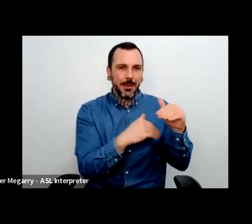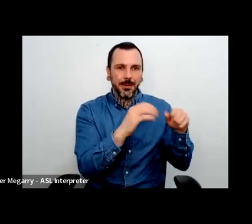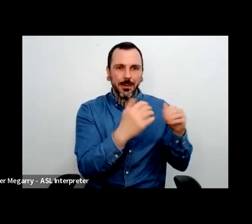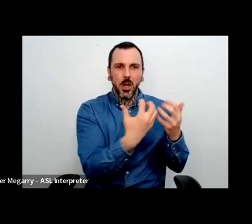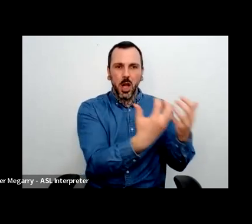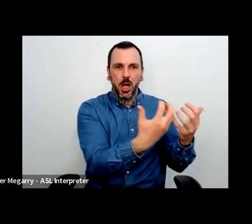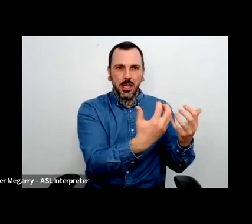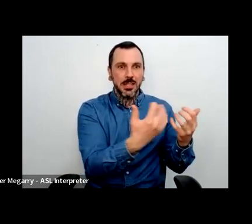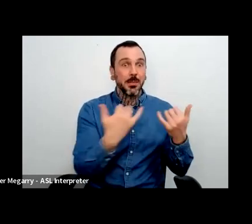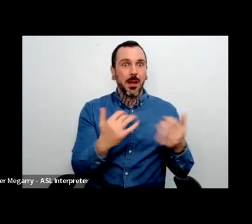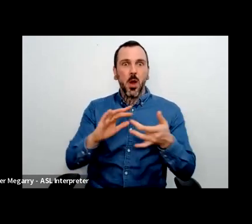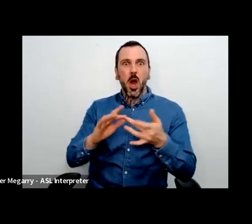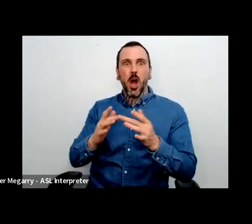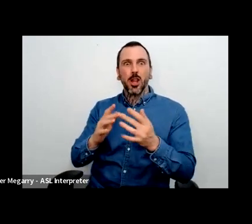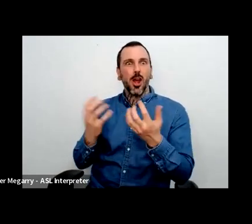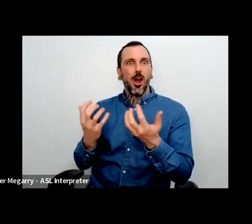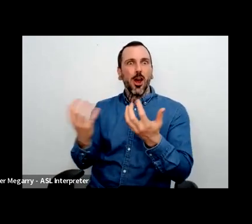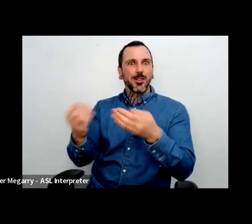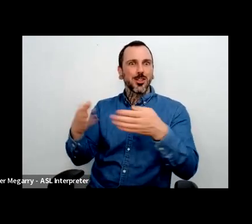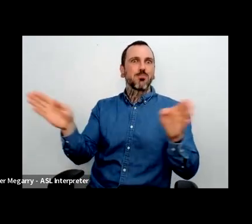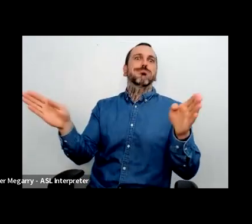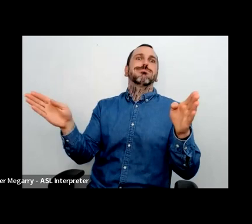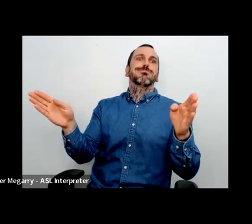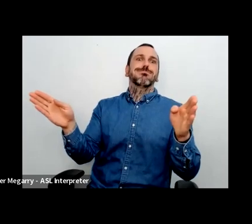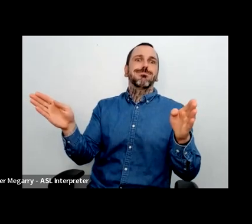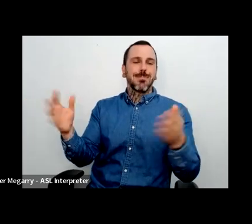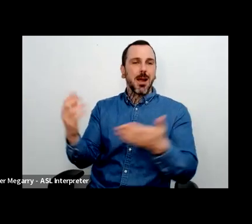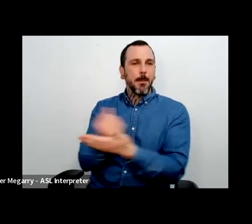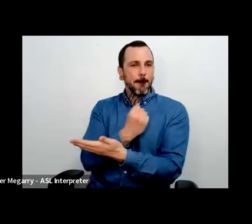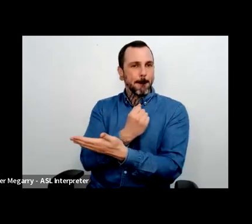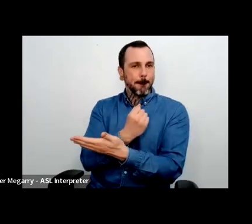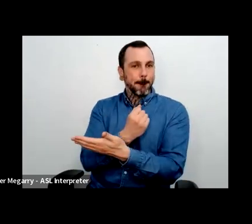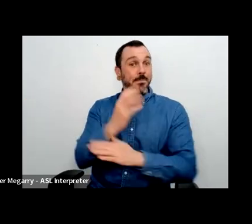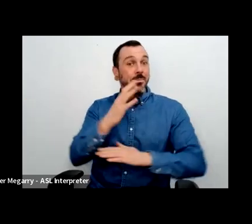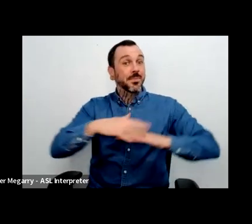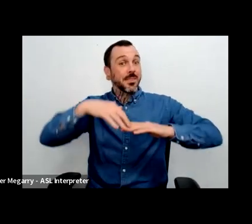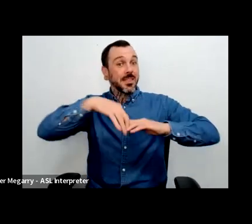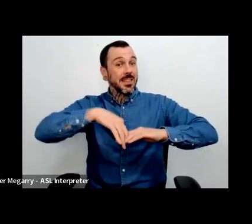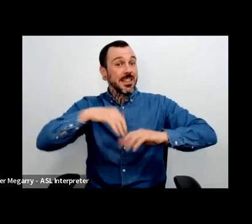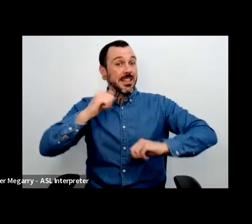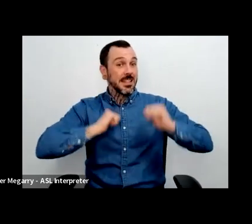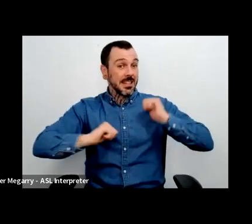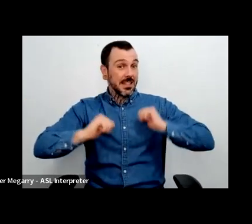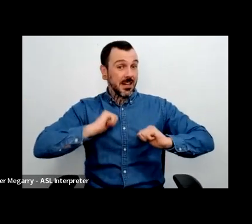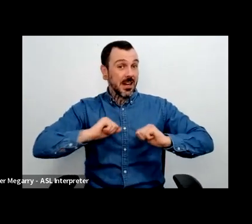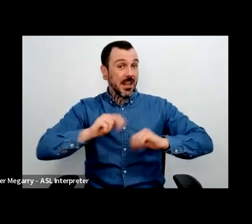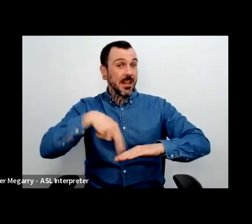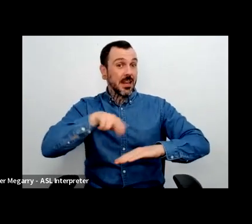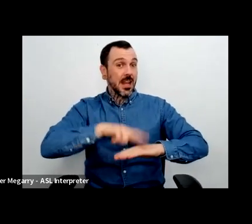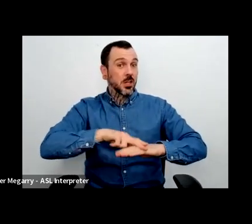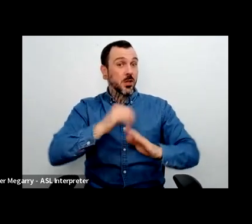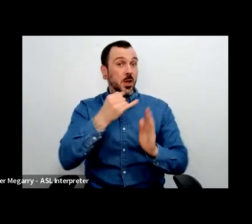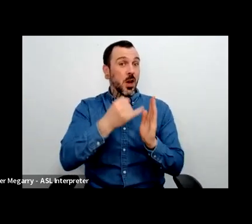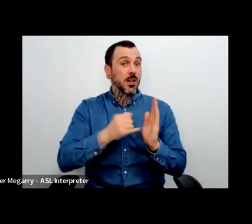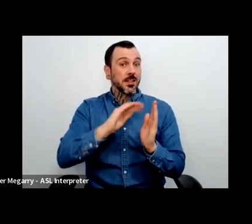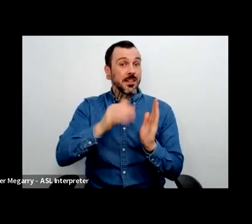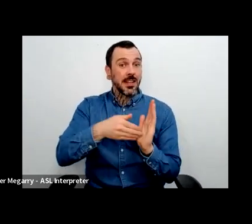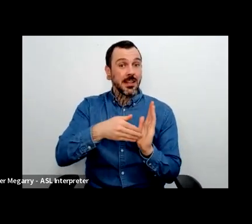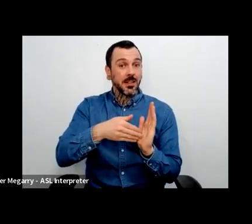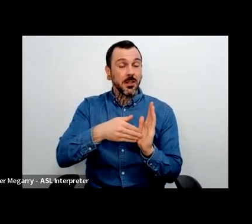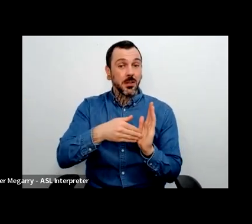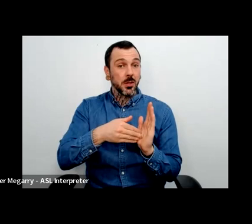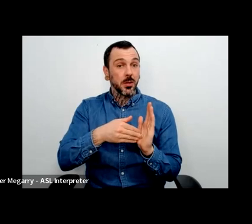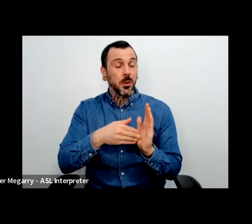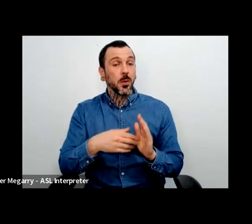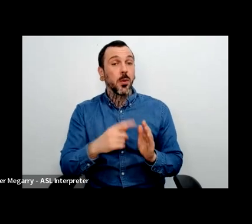again, from that perspective of the Indigenous Theatre at the National Arts Centre with a mandate to serve